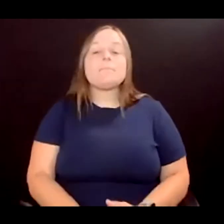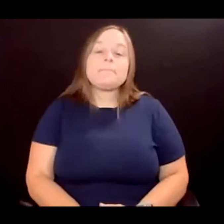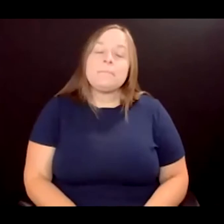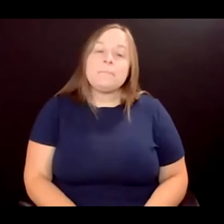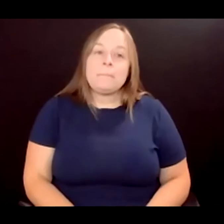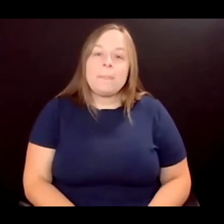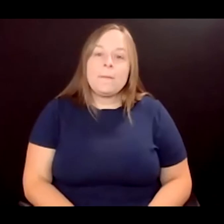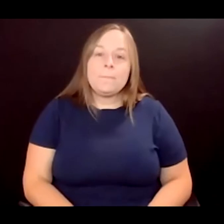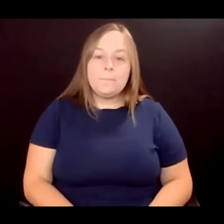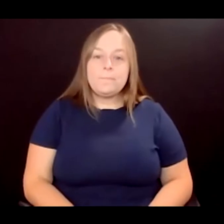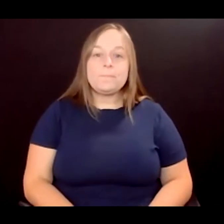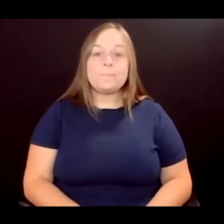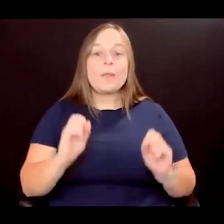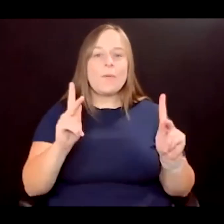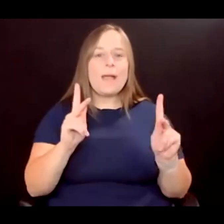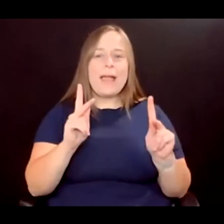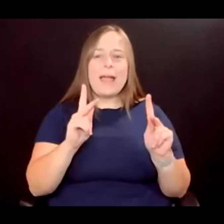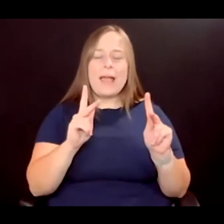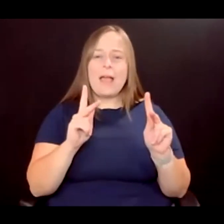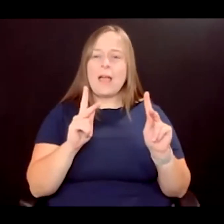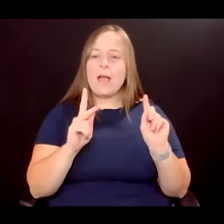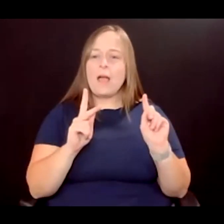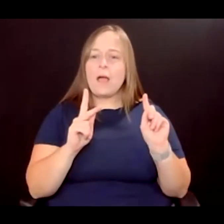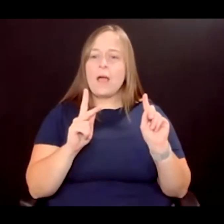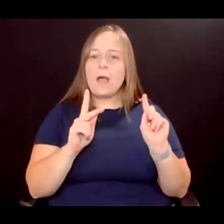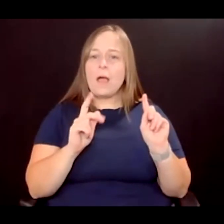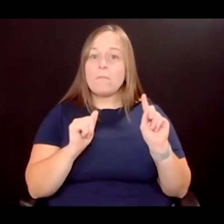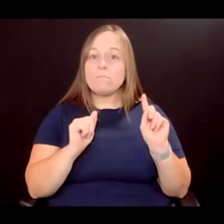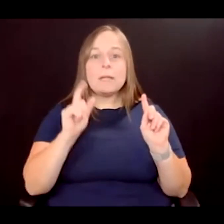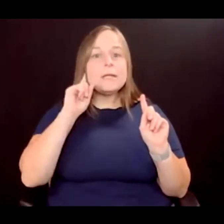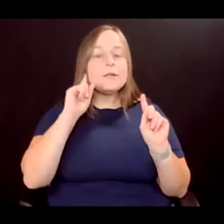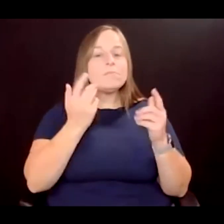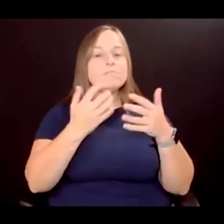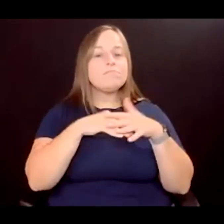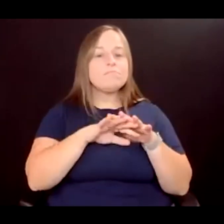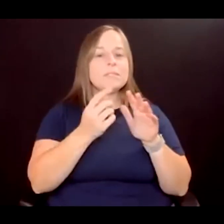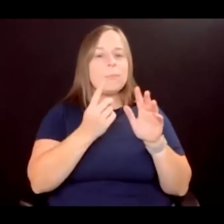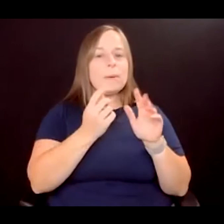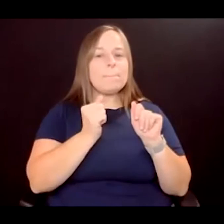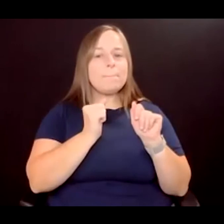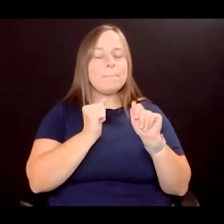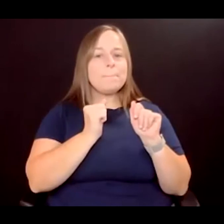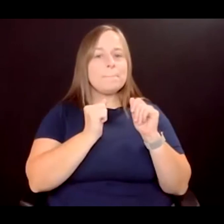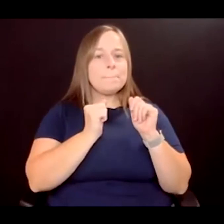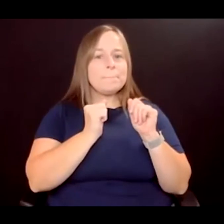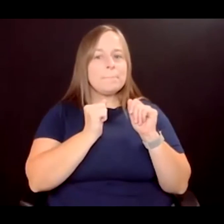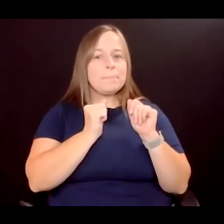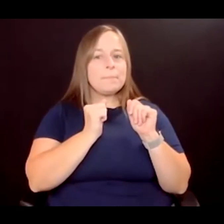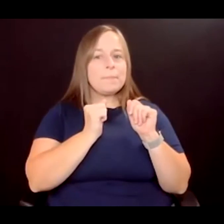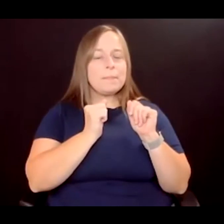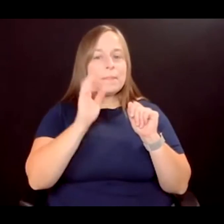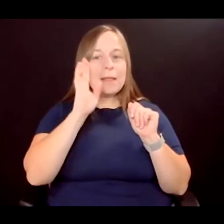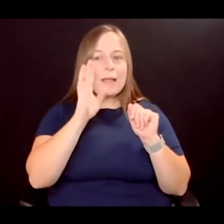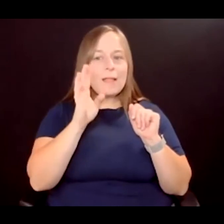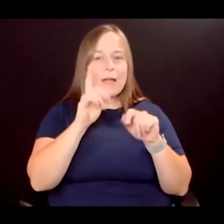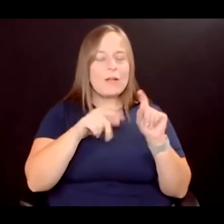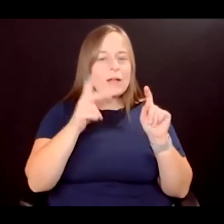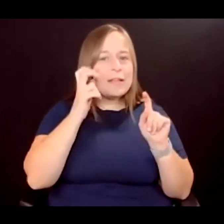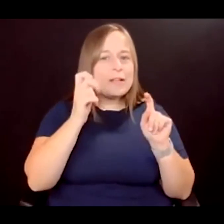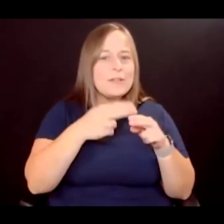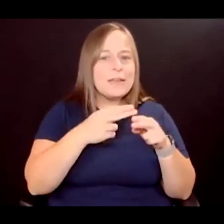then, I've recorded and filmed over the past 3.5 years, leading to